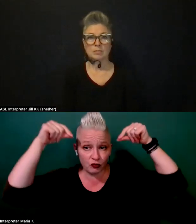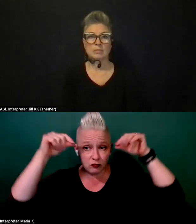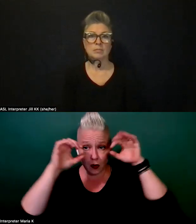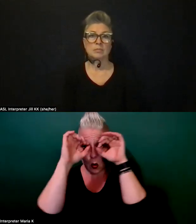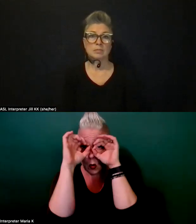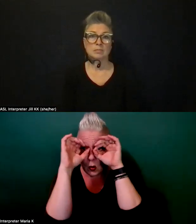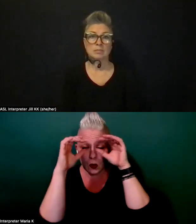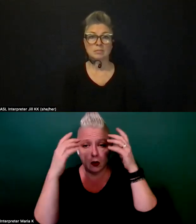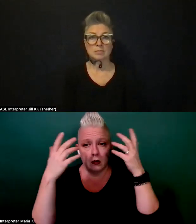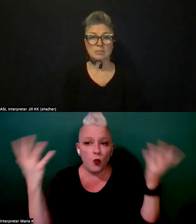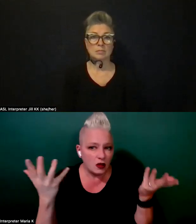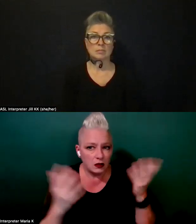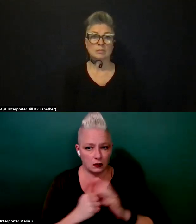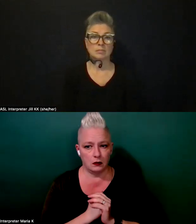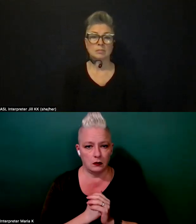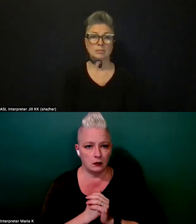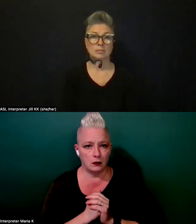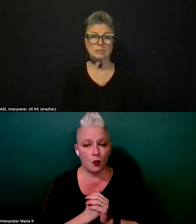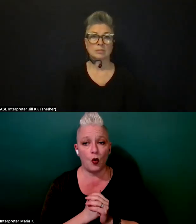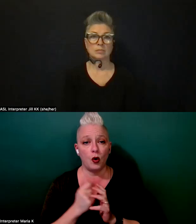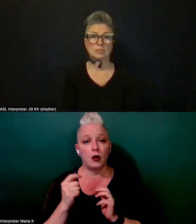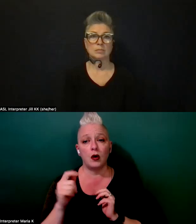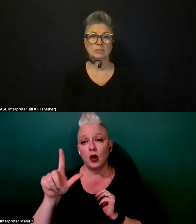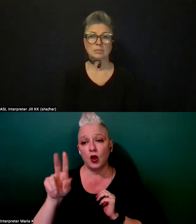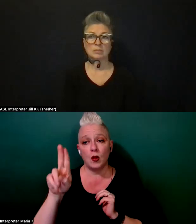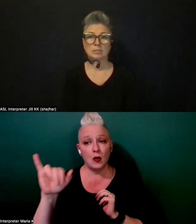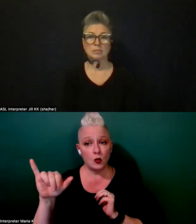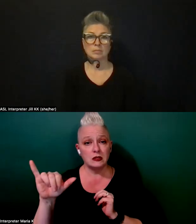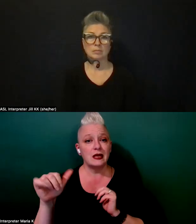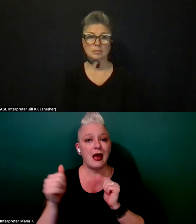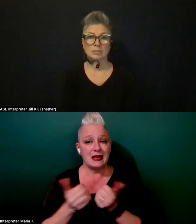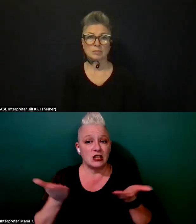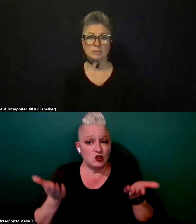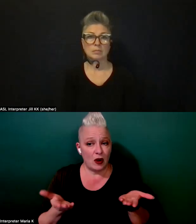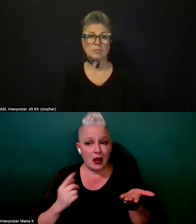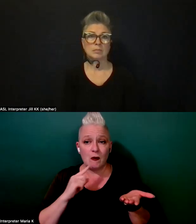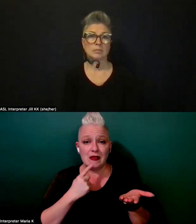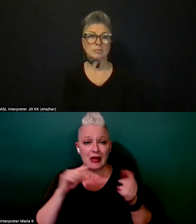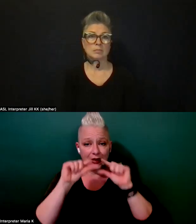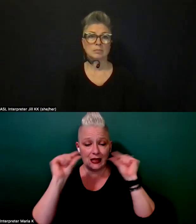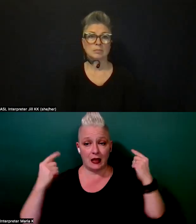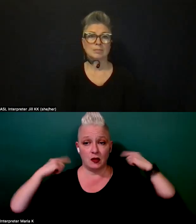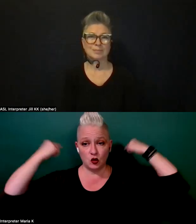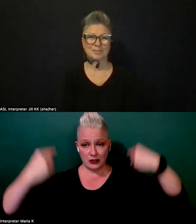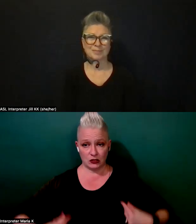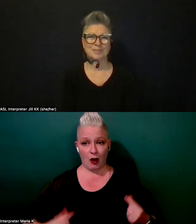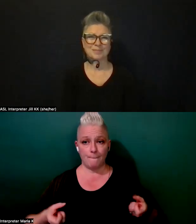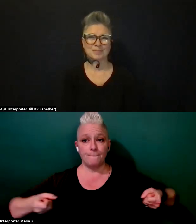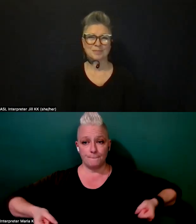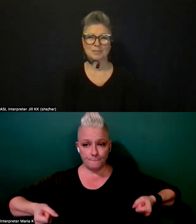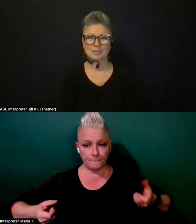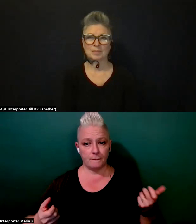circle? Or like the tray that Lucy holds with the candy canes and like doing the strap. Like we Yeah. talked about that, and